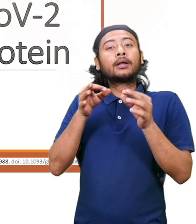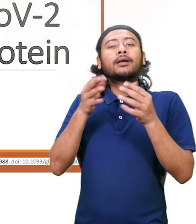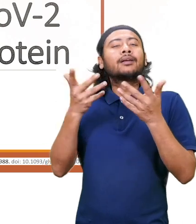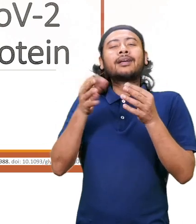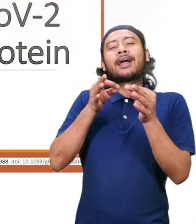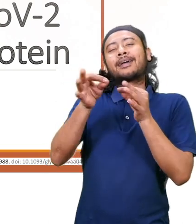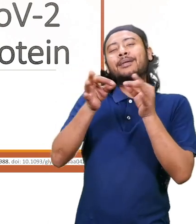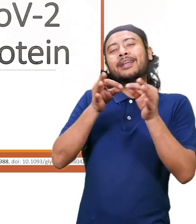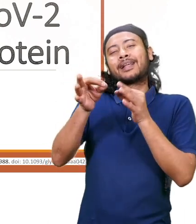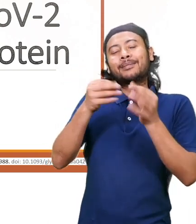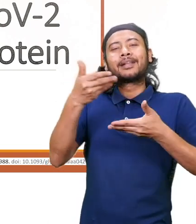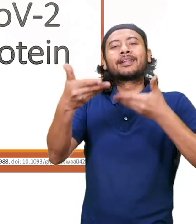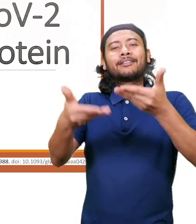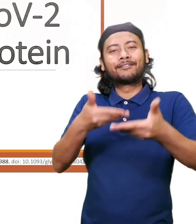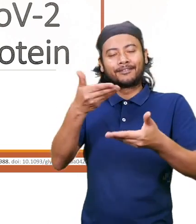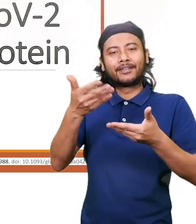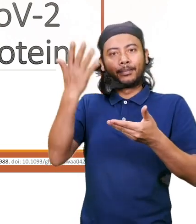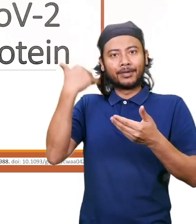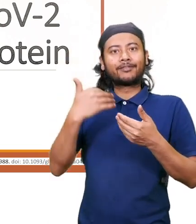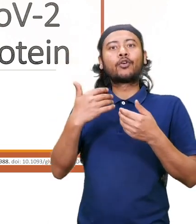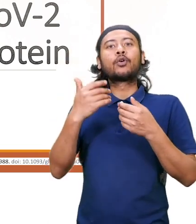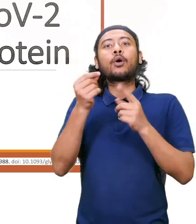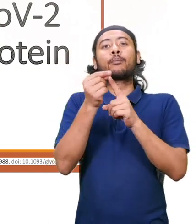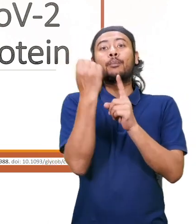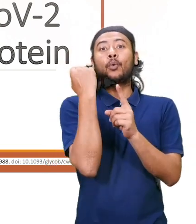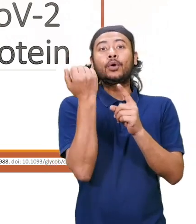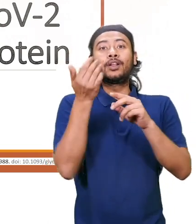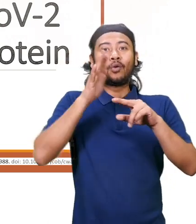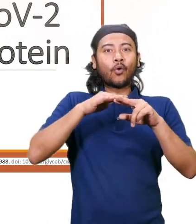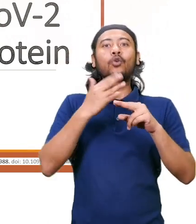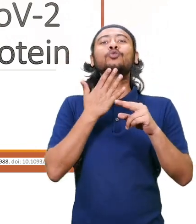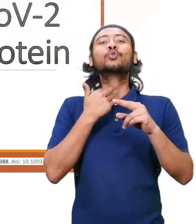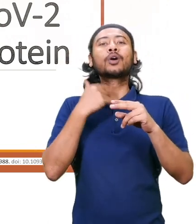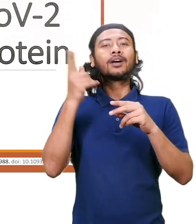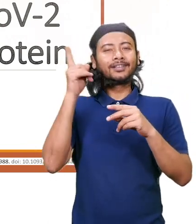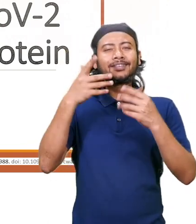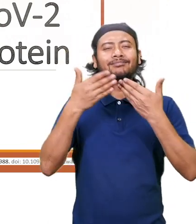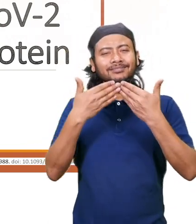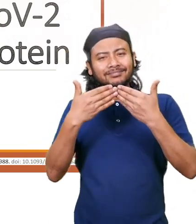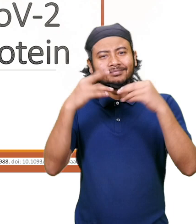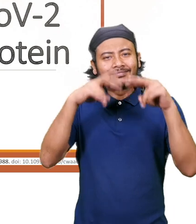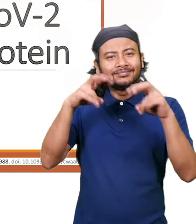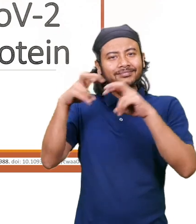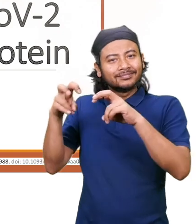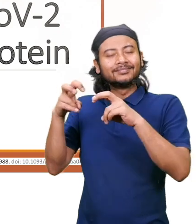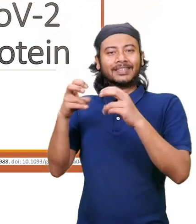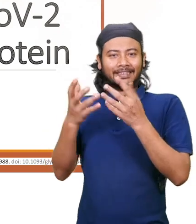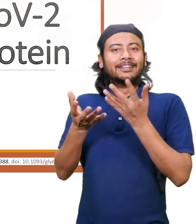detail about the procedure that we conducted for the glycoproteomics.